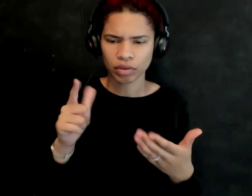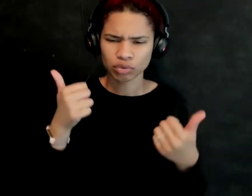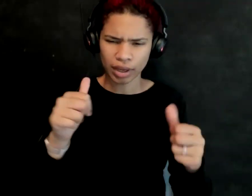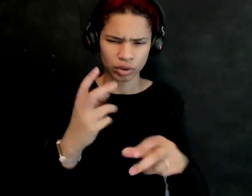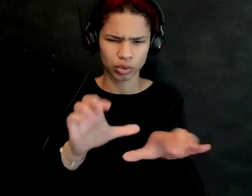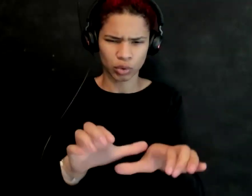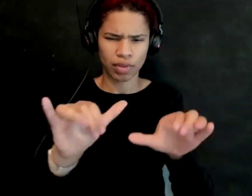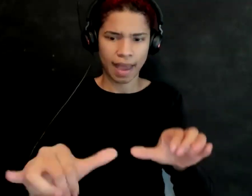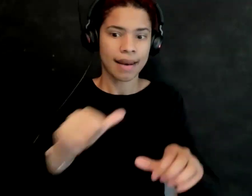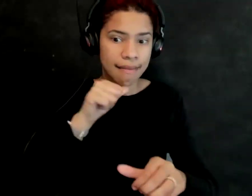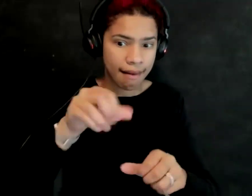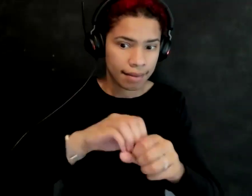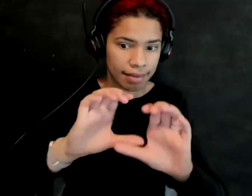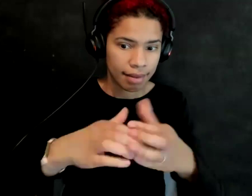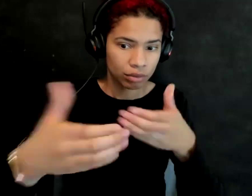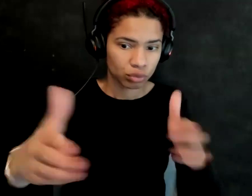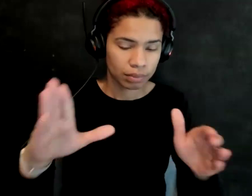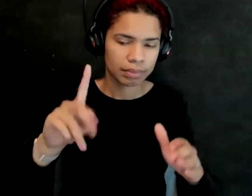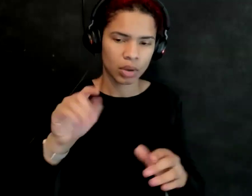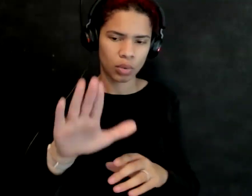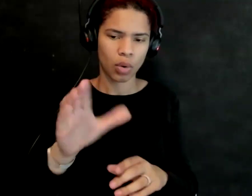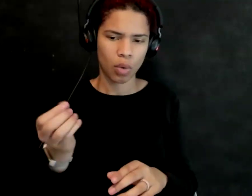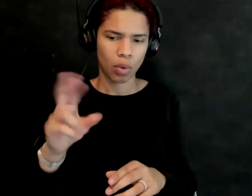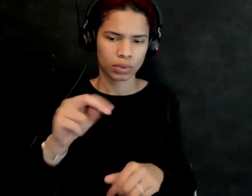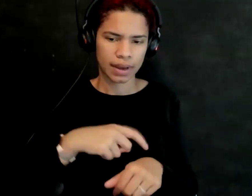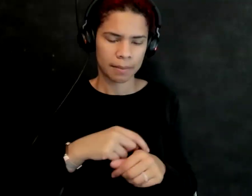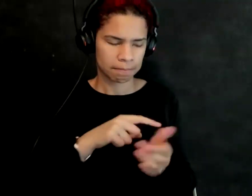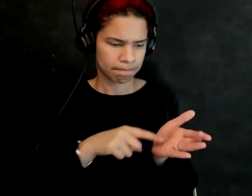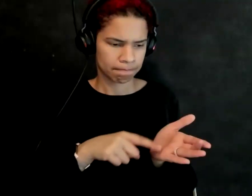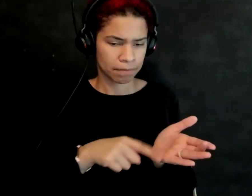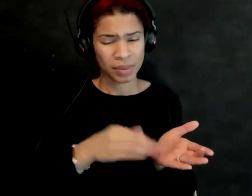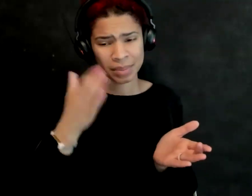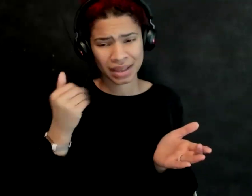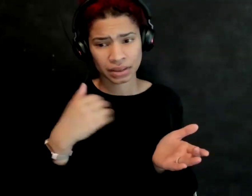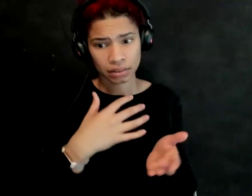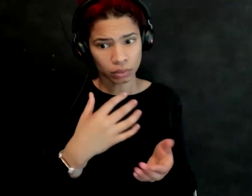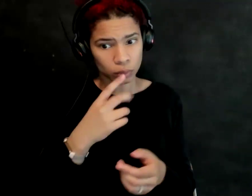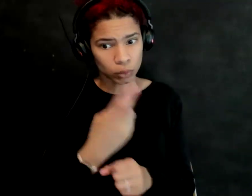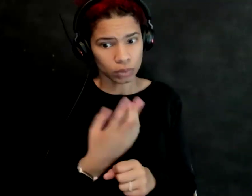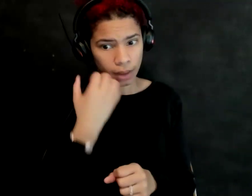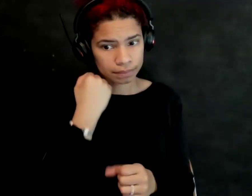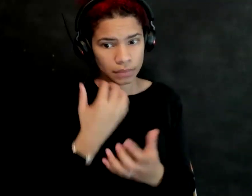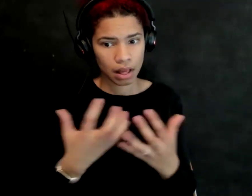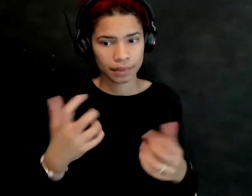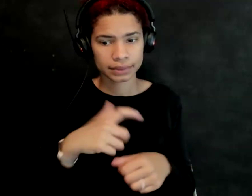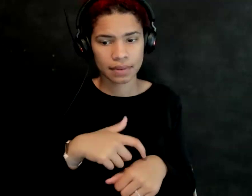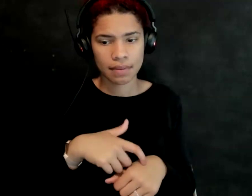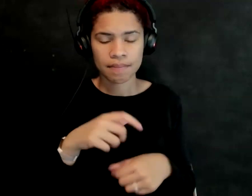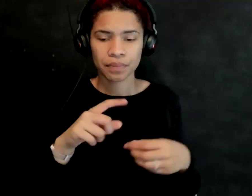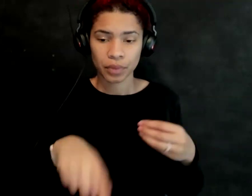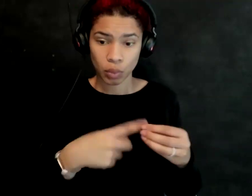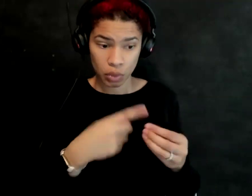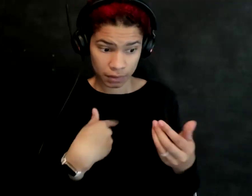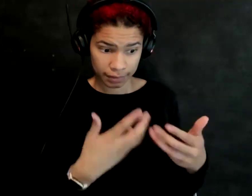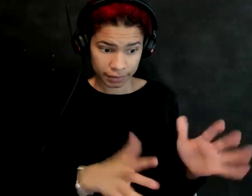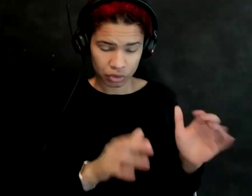because it's time consuming and it is a little bit labor intensive. But once you do it, you have certain primary source